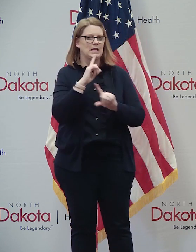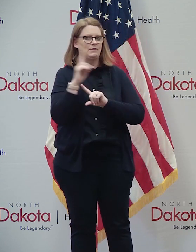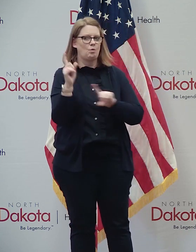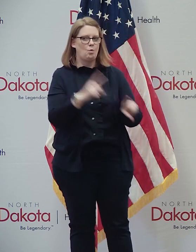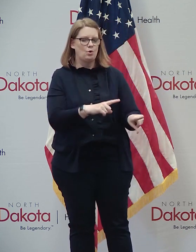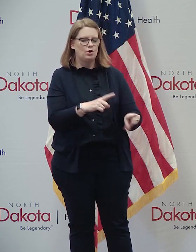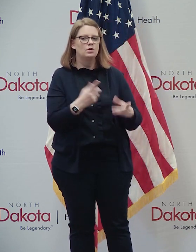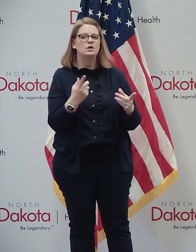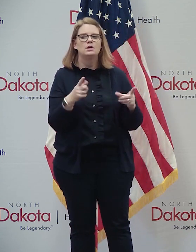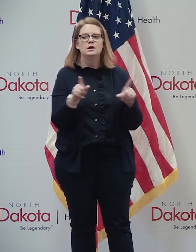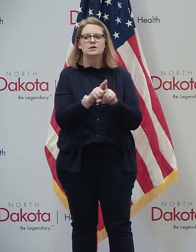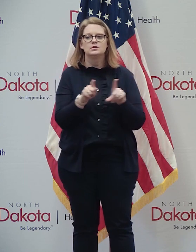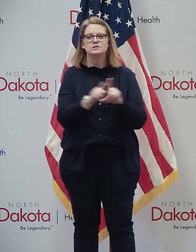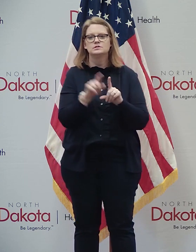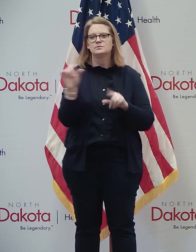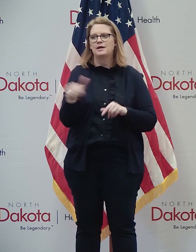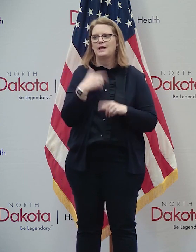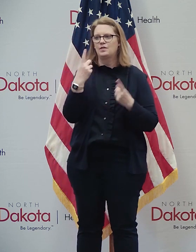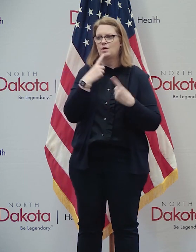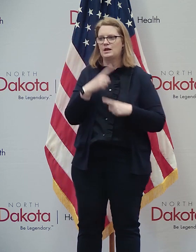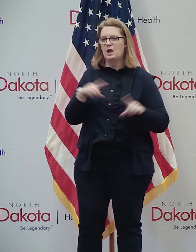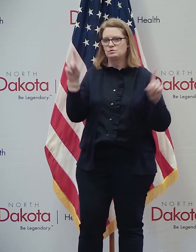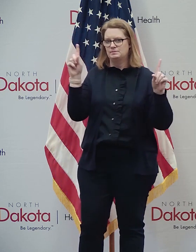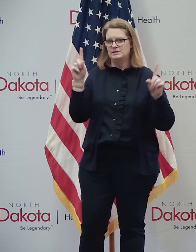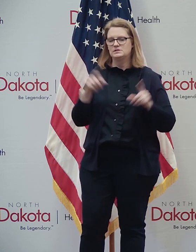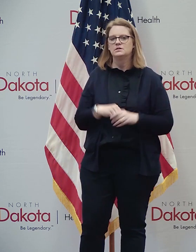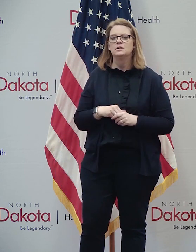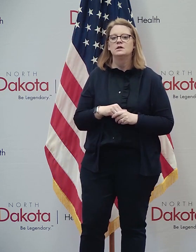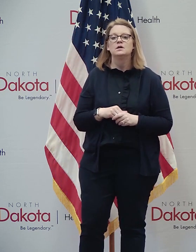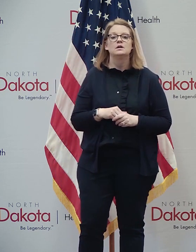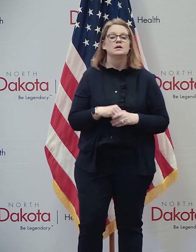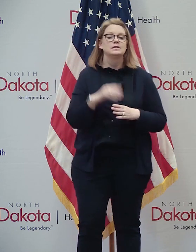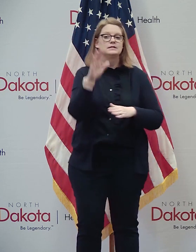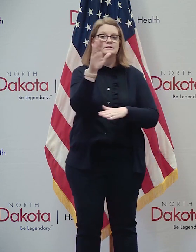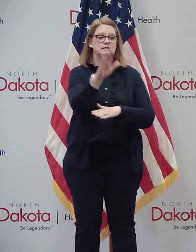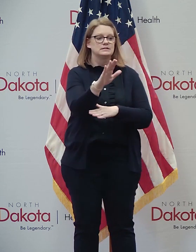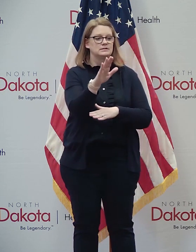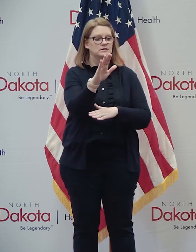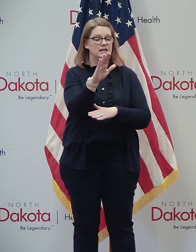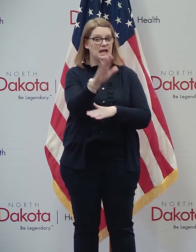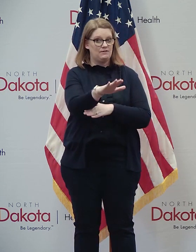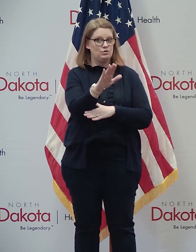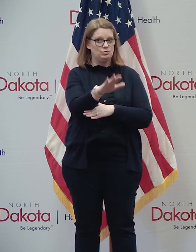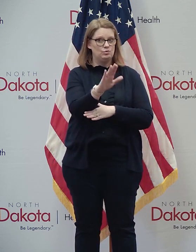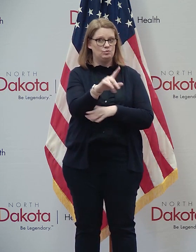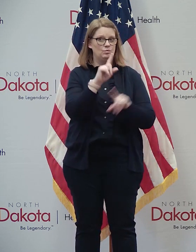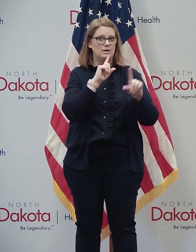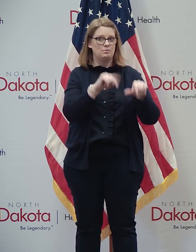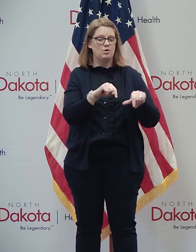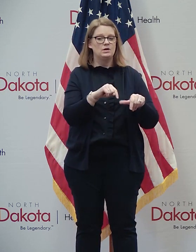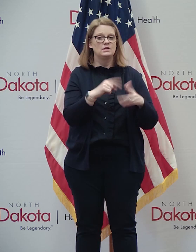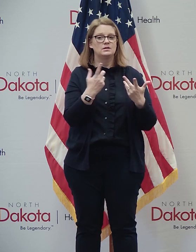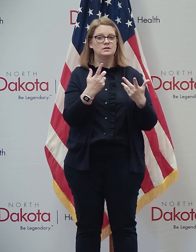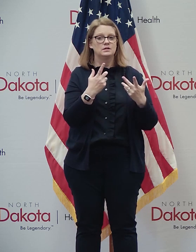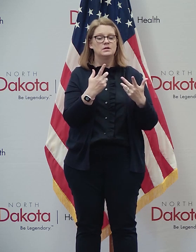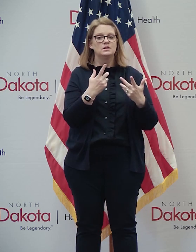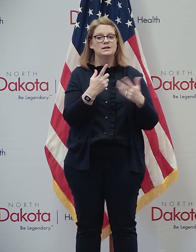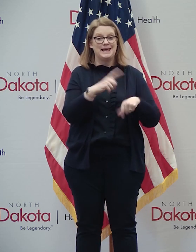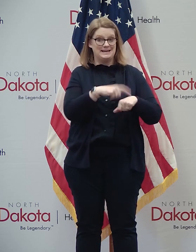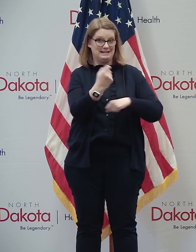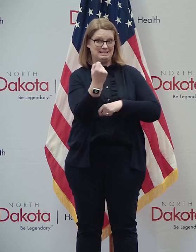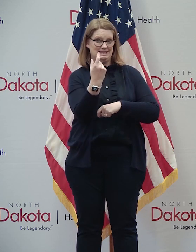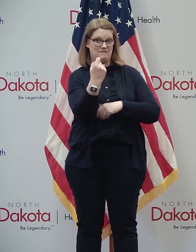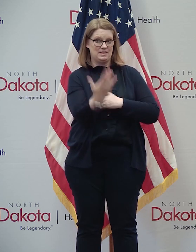about, and some other announcements. But this afternoon, we're reporting, as was reported today at